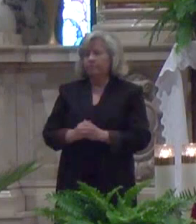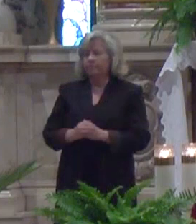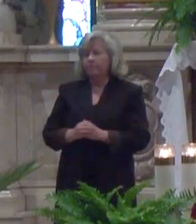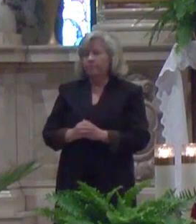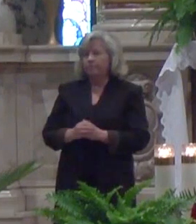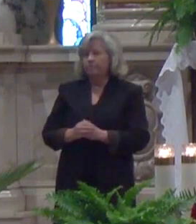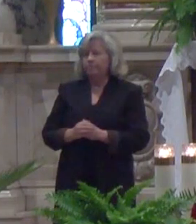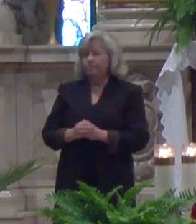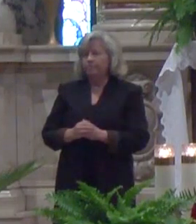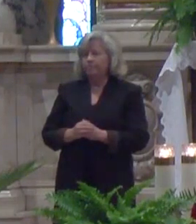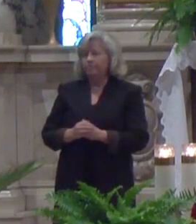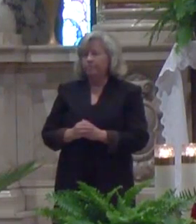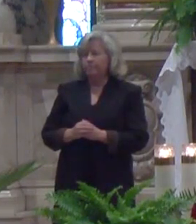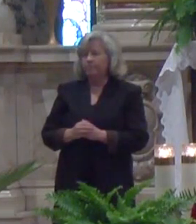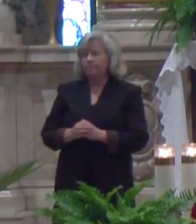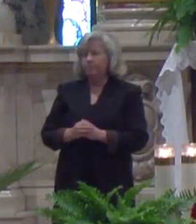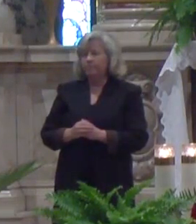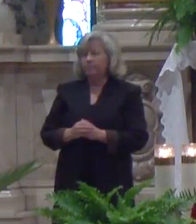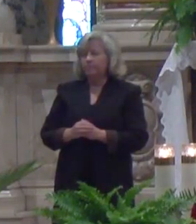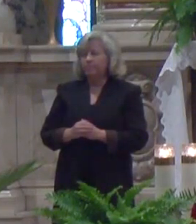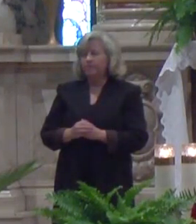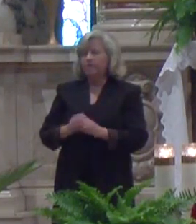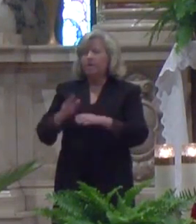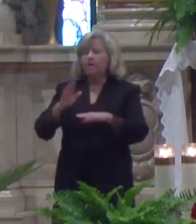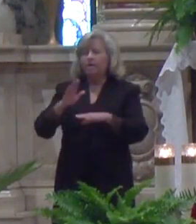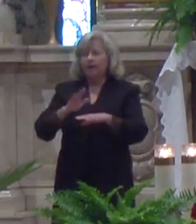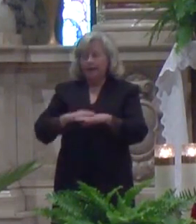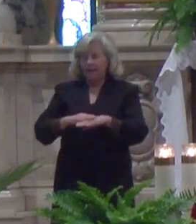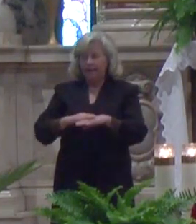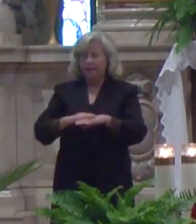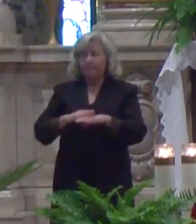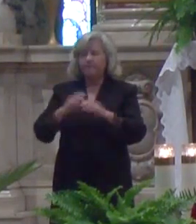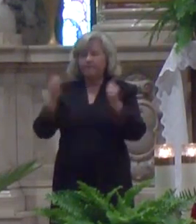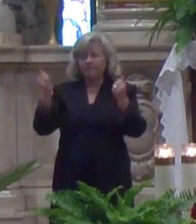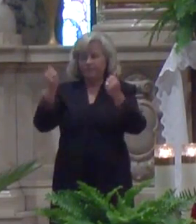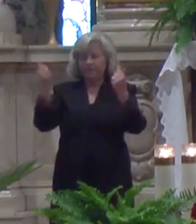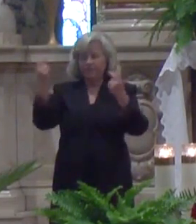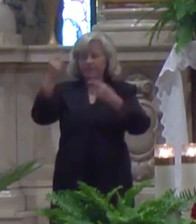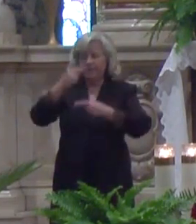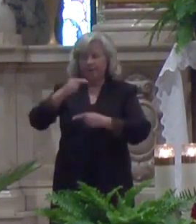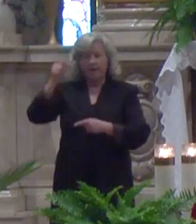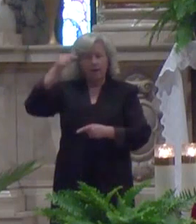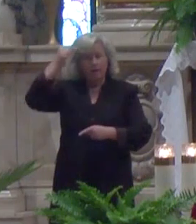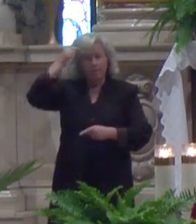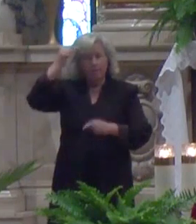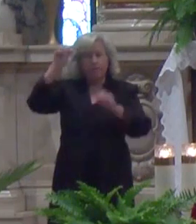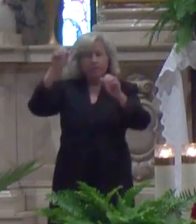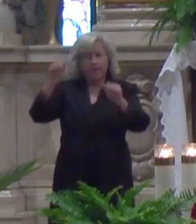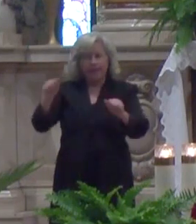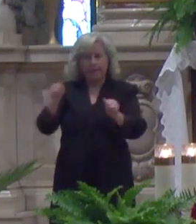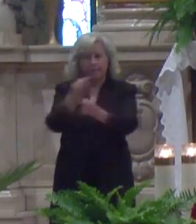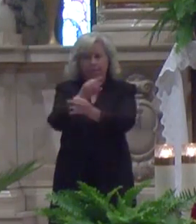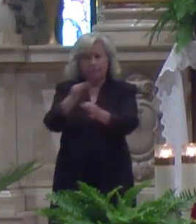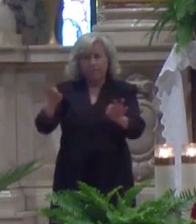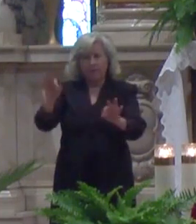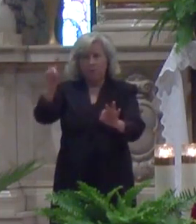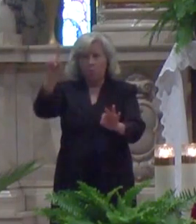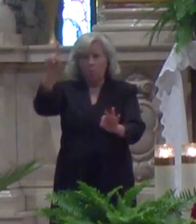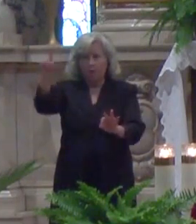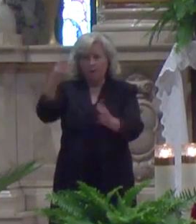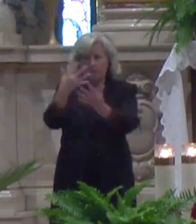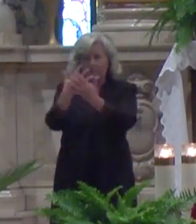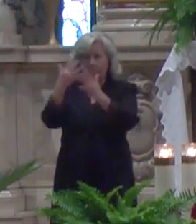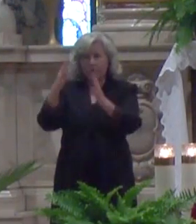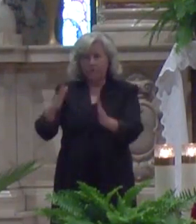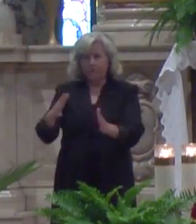amazed. Now on the occasion of the feast, the governor was accustomed to release to the crowd one prisoner whom they wished. And at